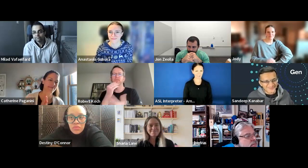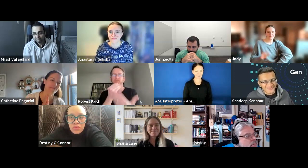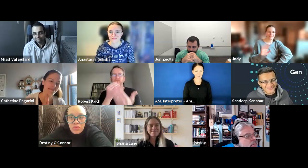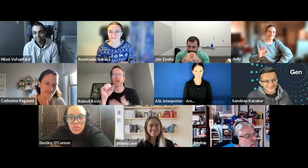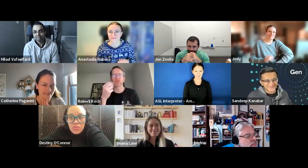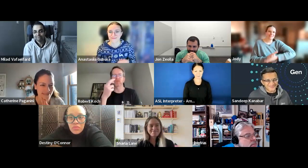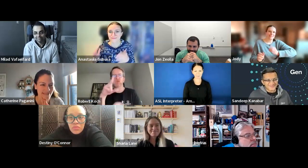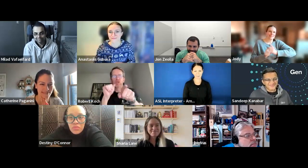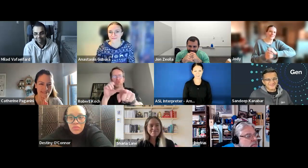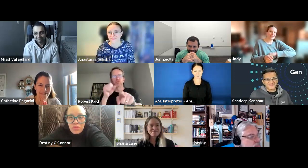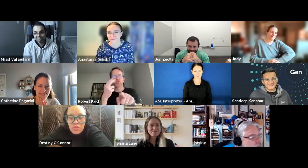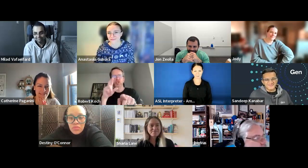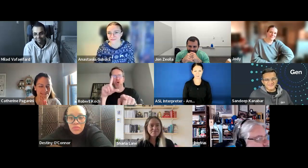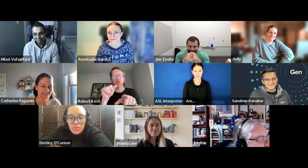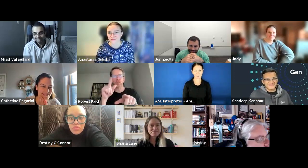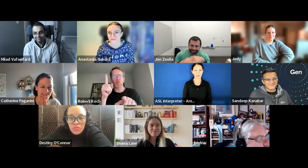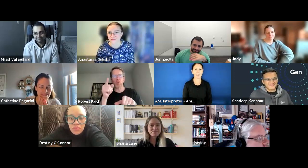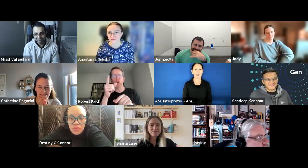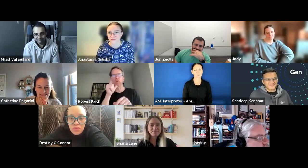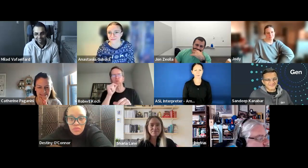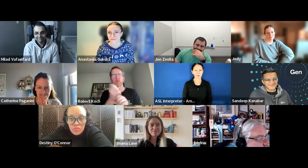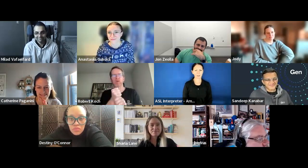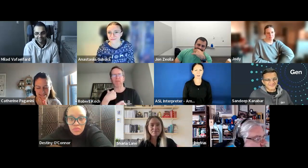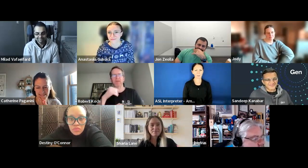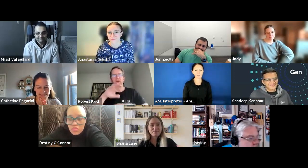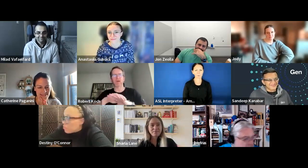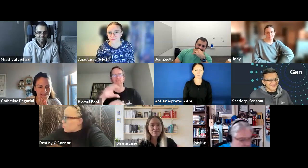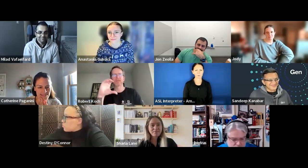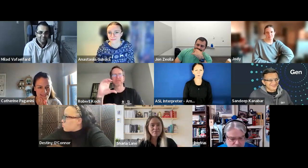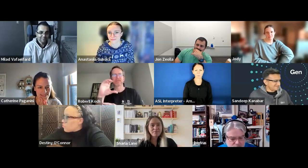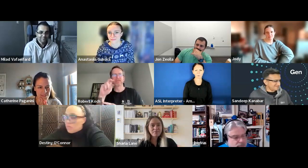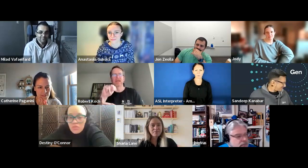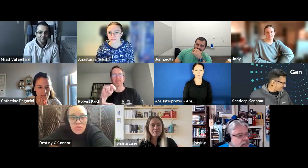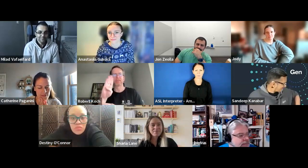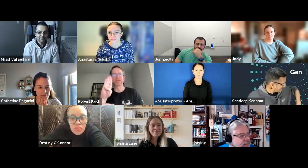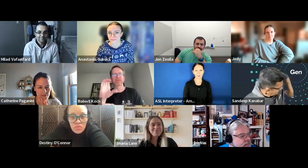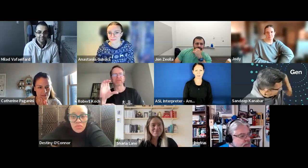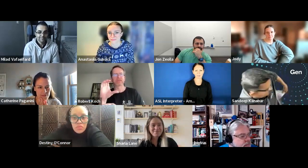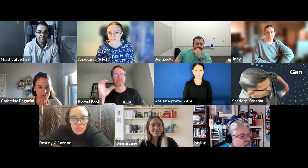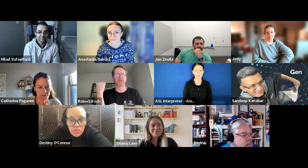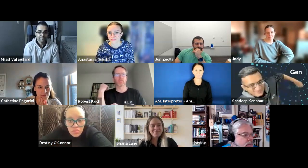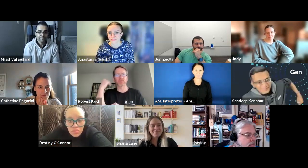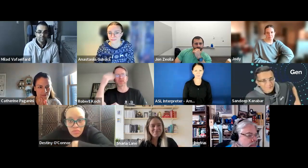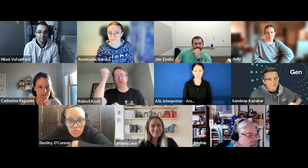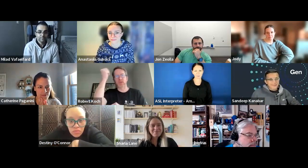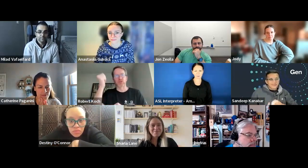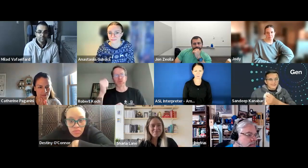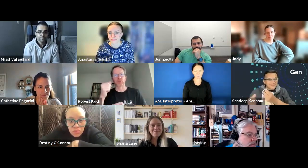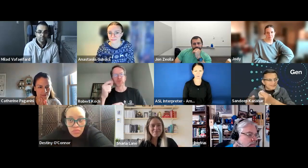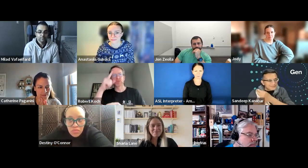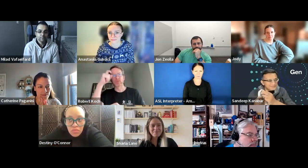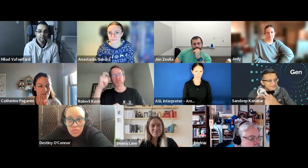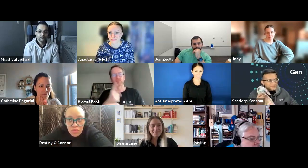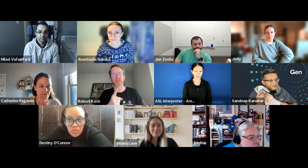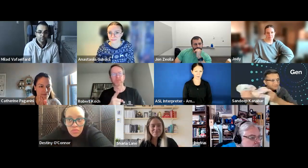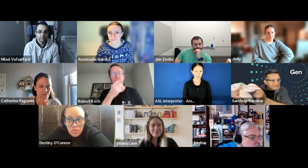Great. Hello, hello. Thank you, Sharla. Sharla, you're the one who got me on CNBC